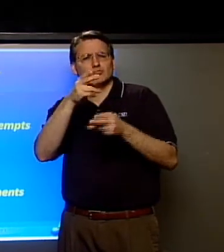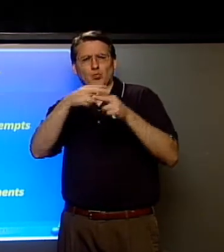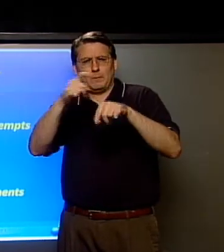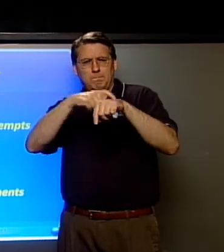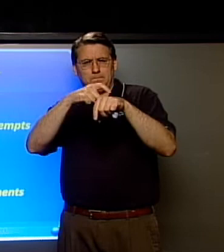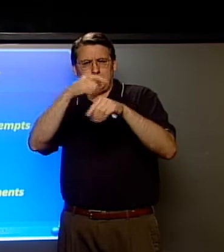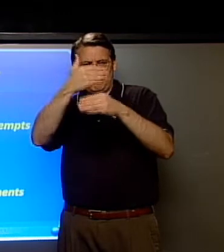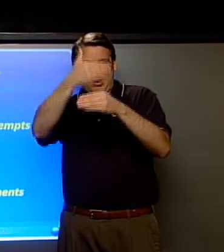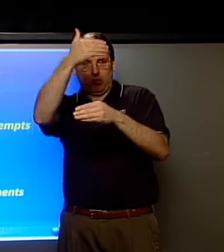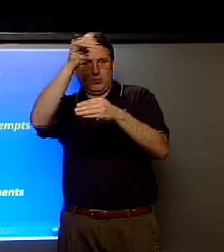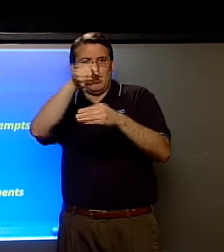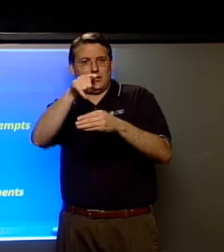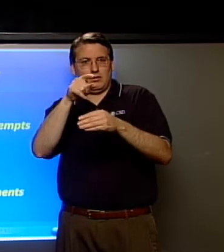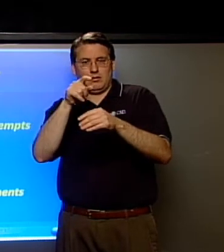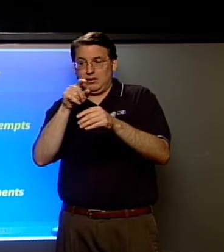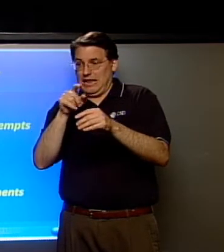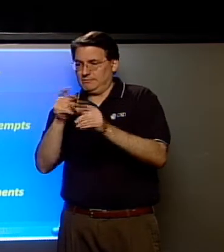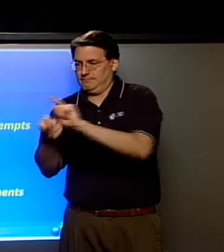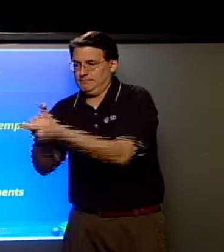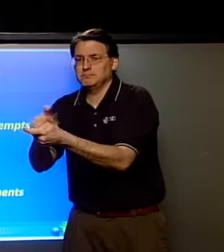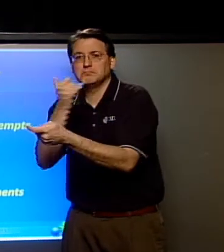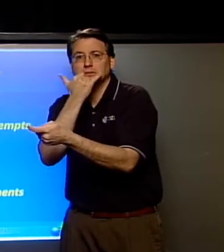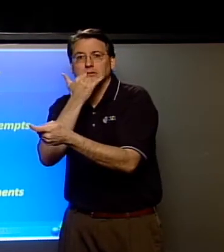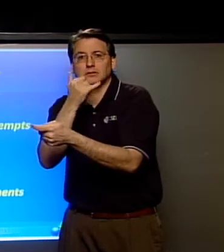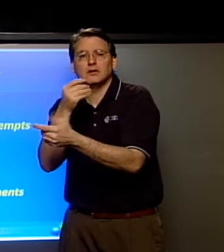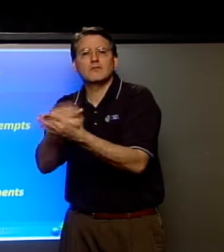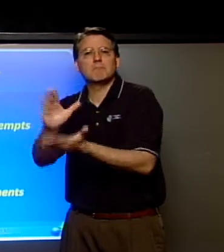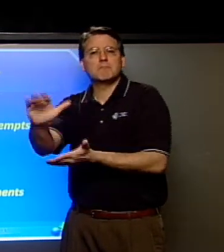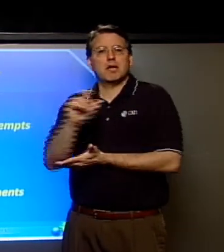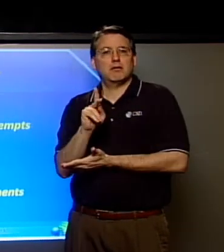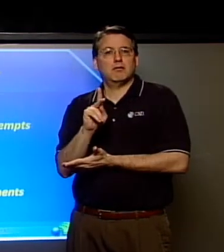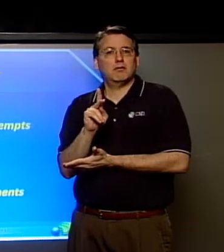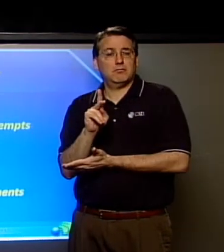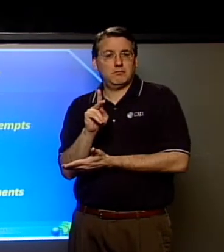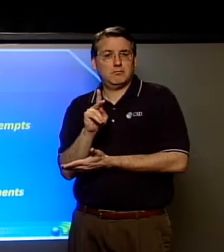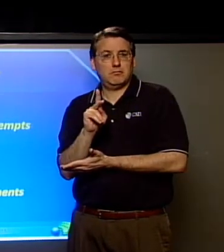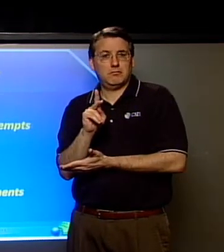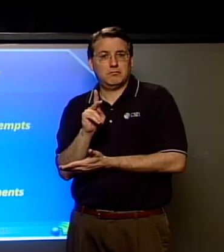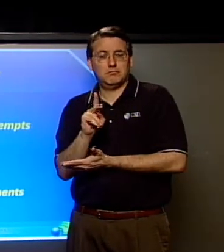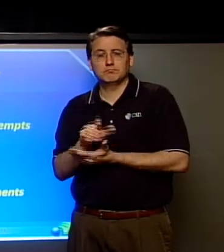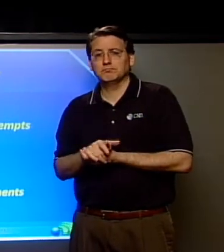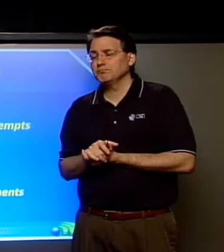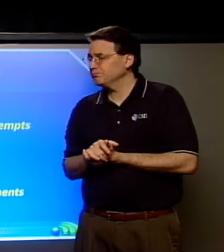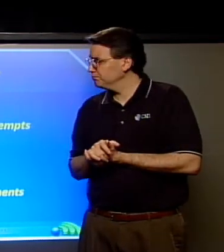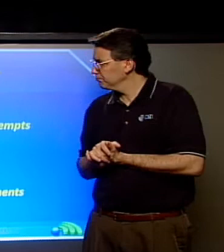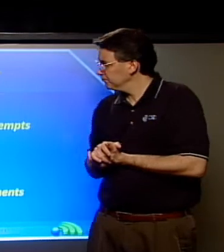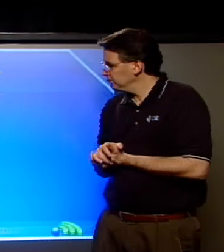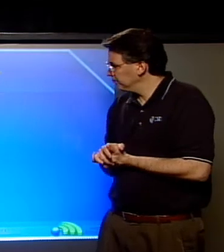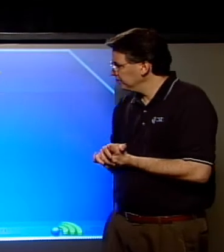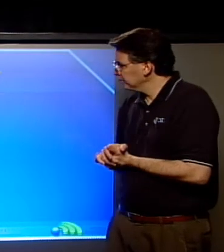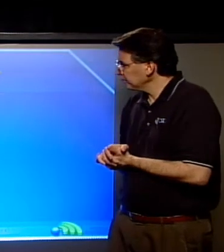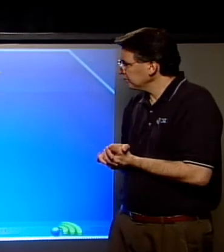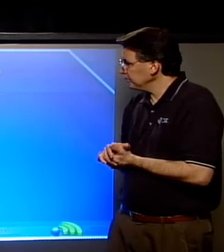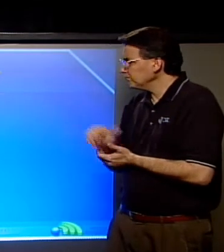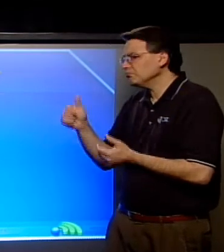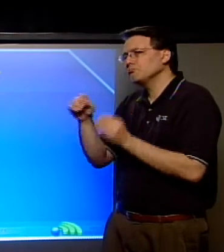keeping yourself aware of any changes or anything in your credit report or financial statements makes it easier to